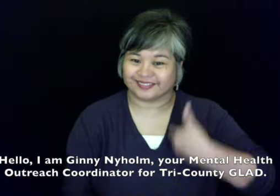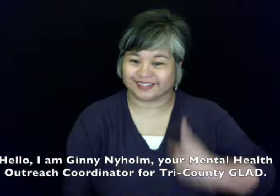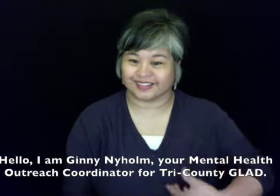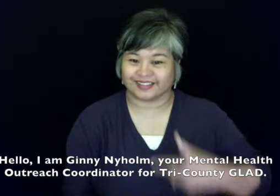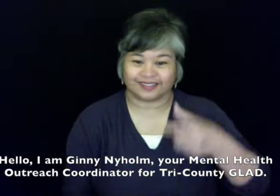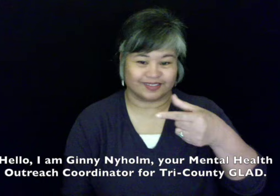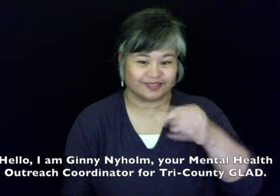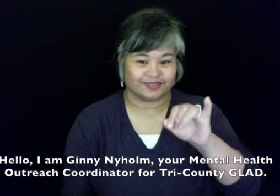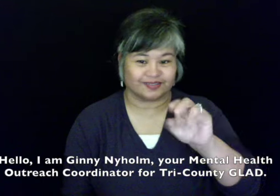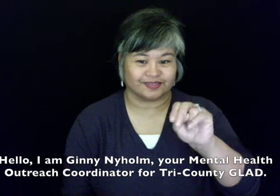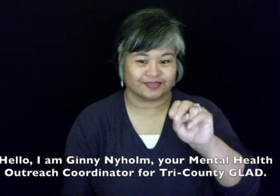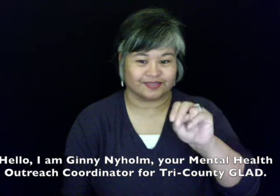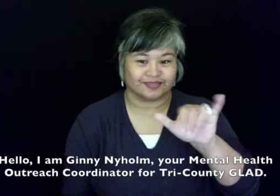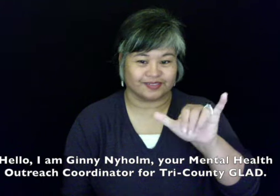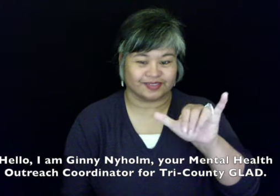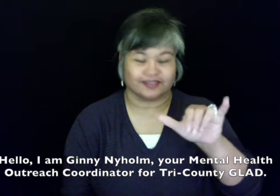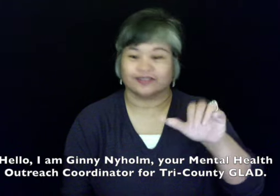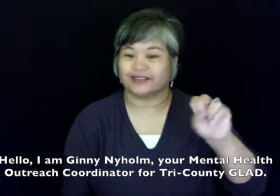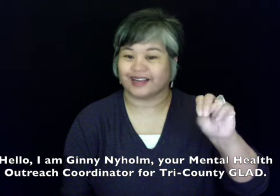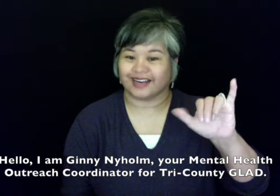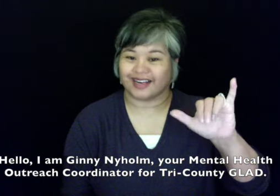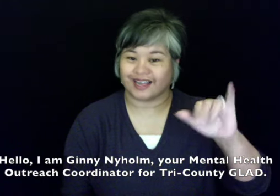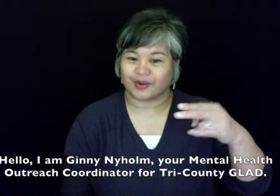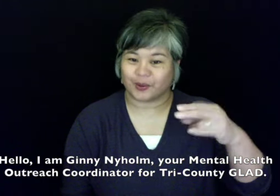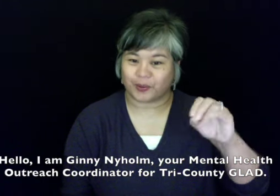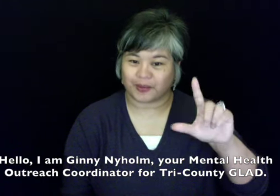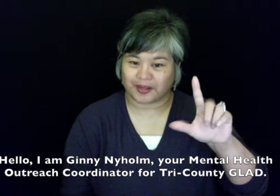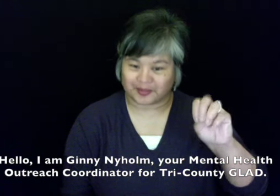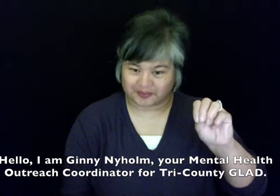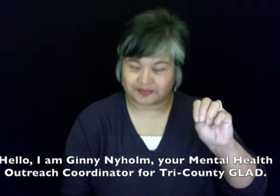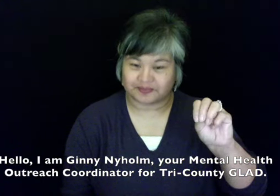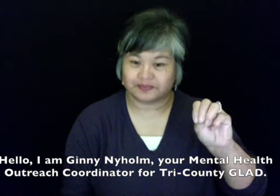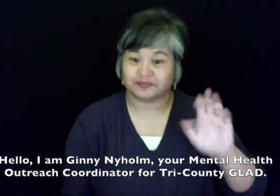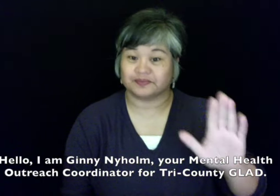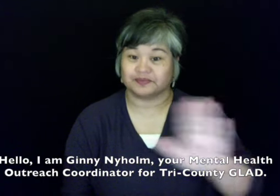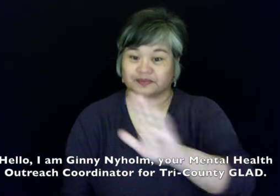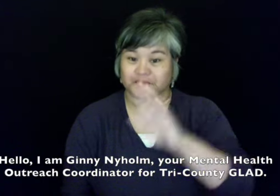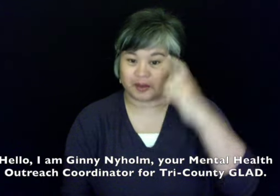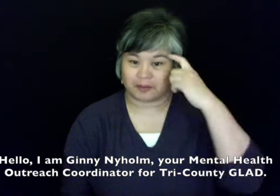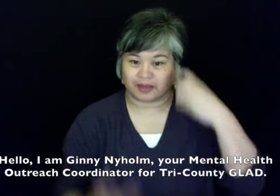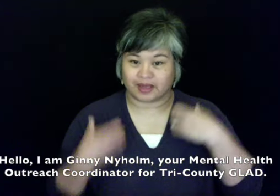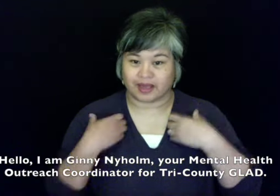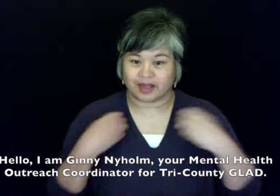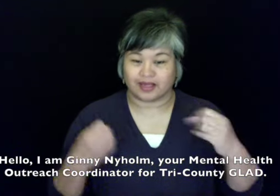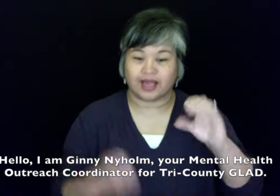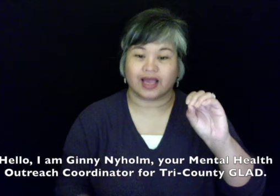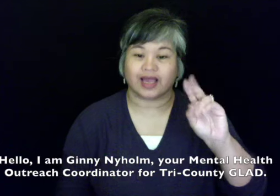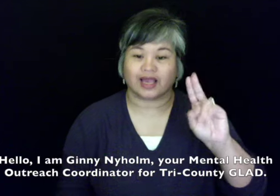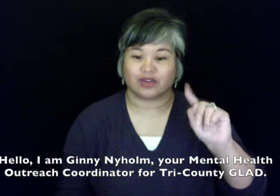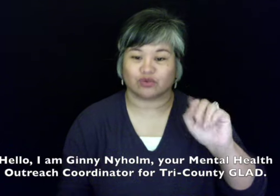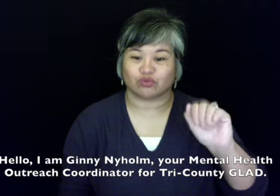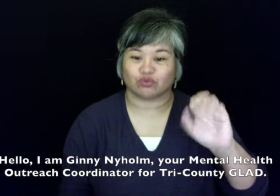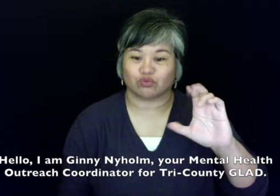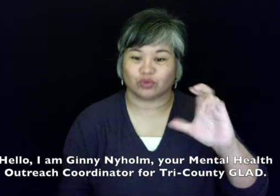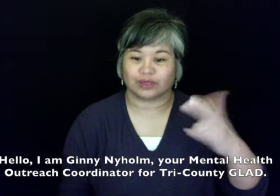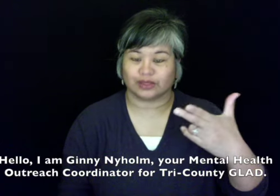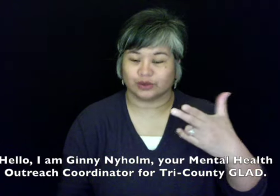Hello, I'm Jimmy Nyholm, your mental health outreach coordinator for Tri-County GLAD.